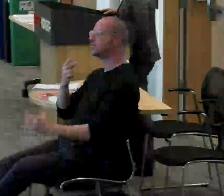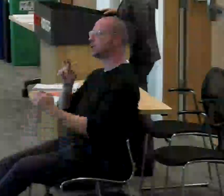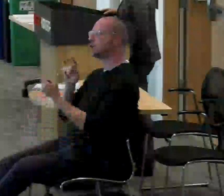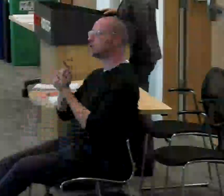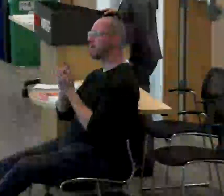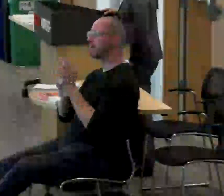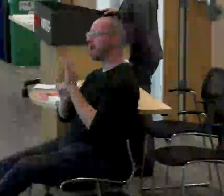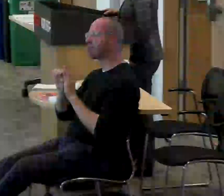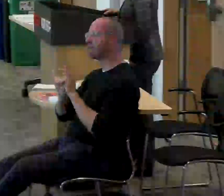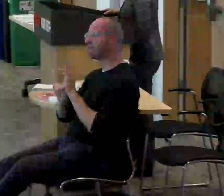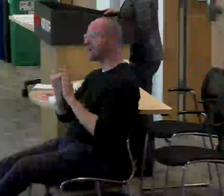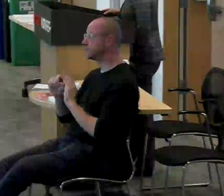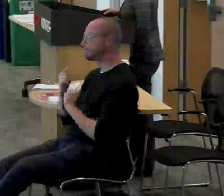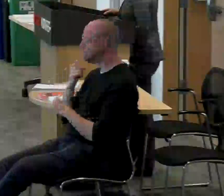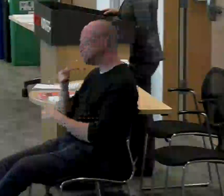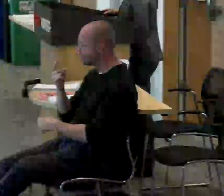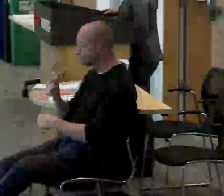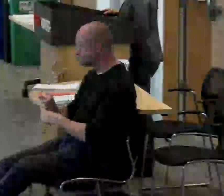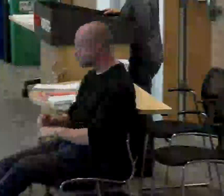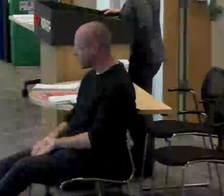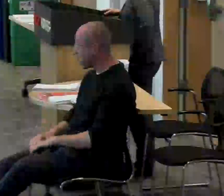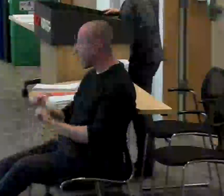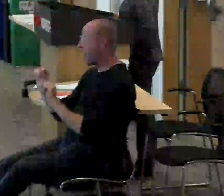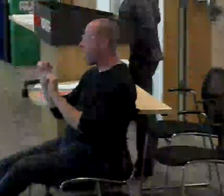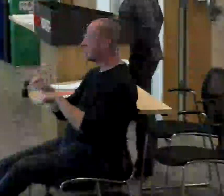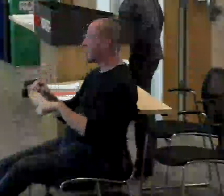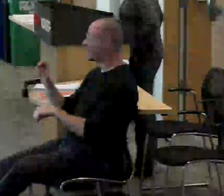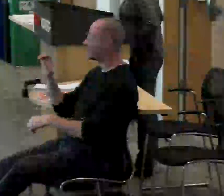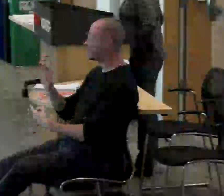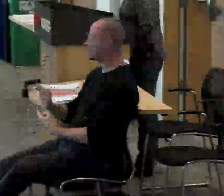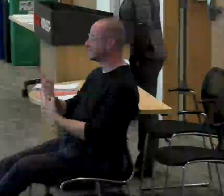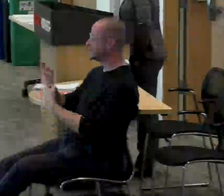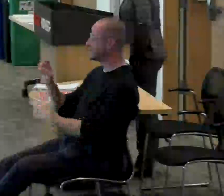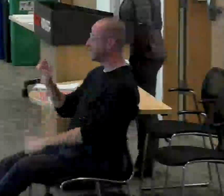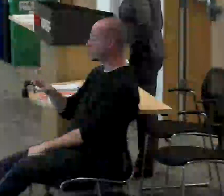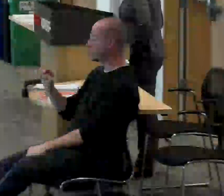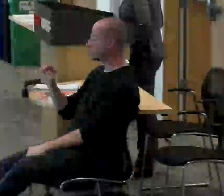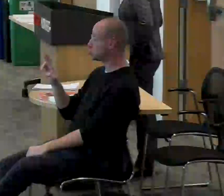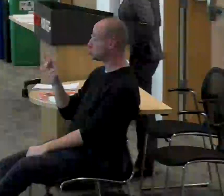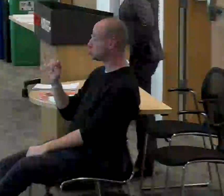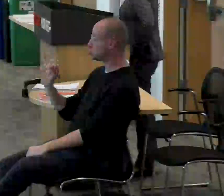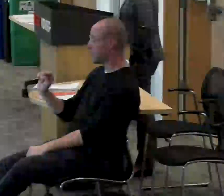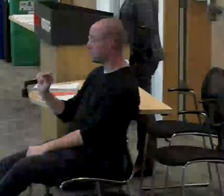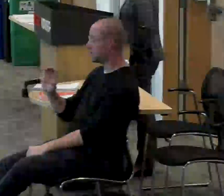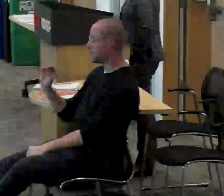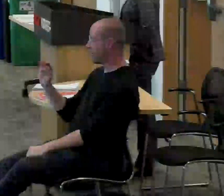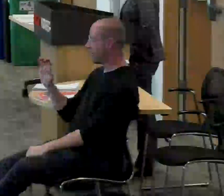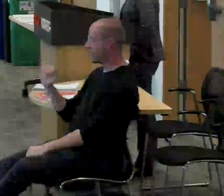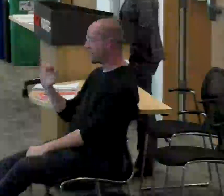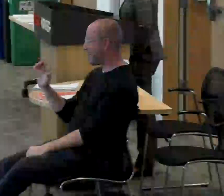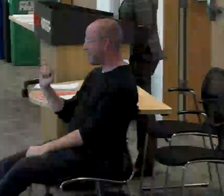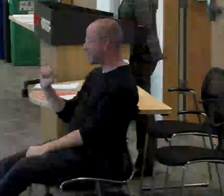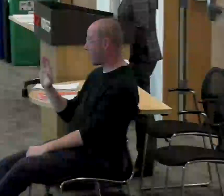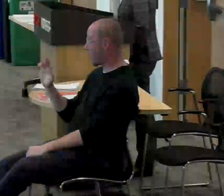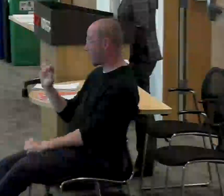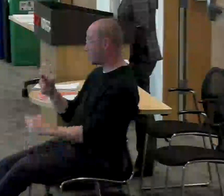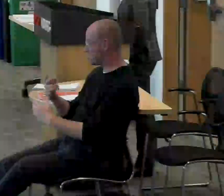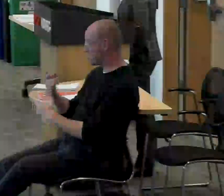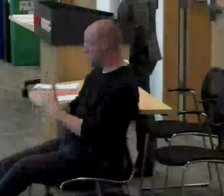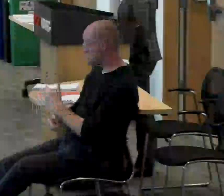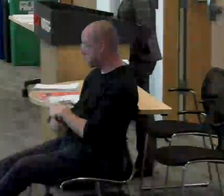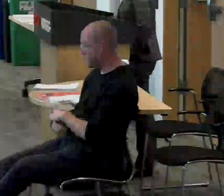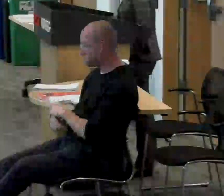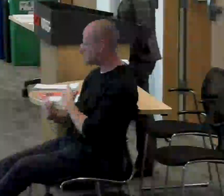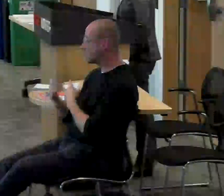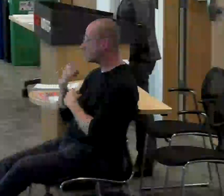Can somebody have a special needs trust that's been set up for them and also a CalAble account? Certainly. Okay. We